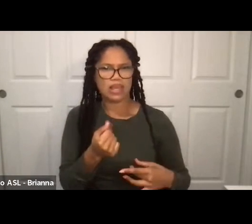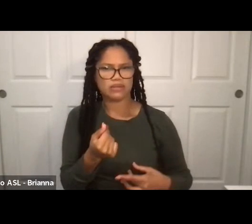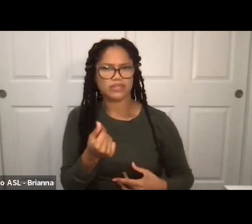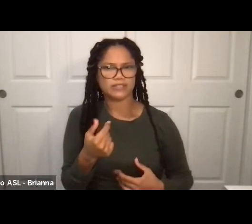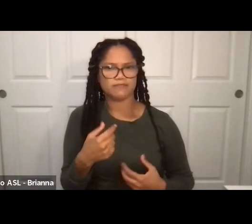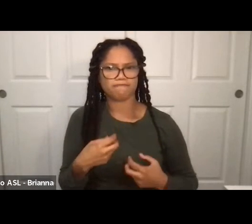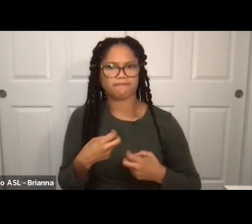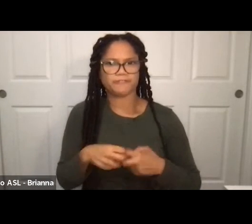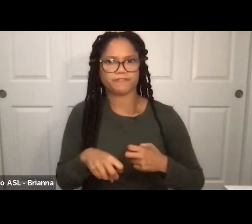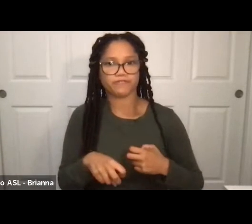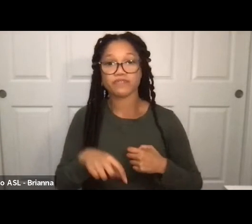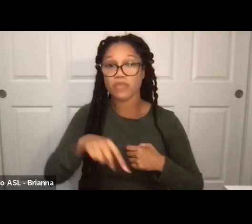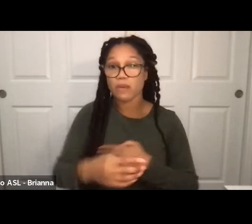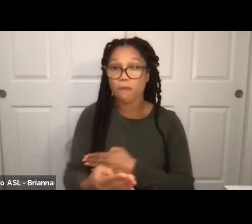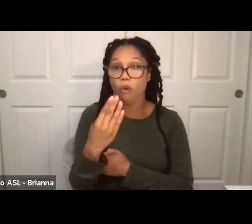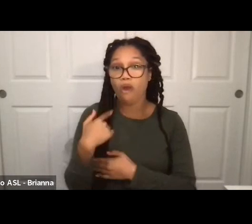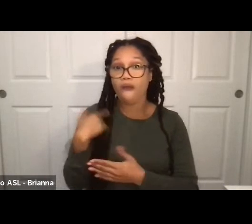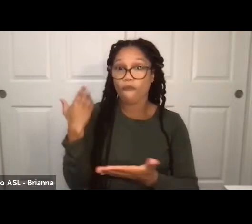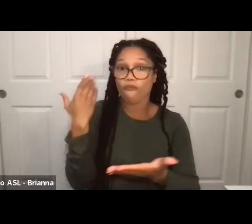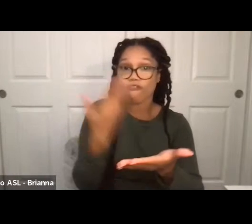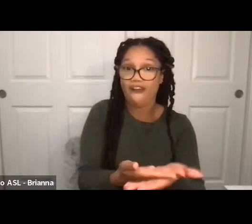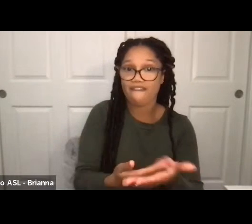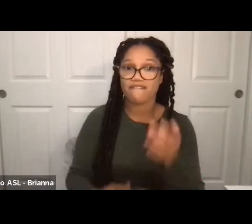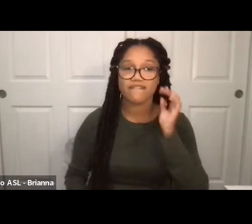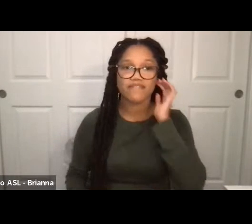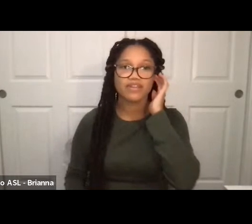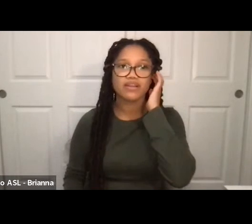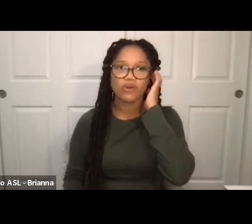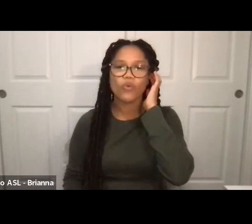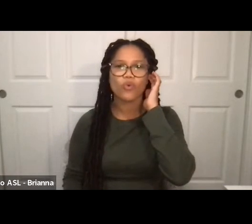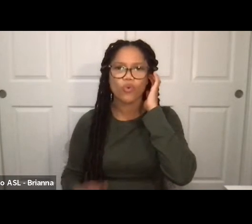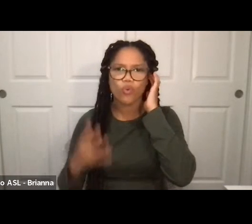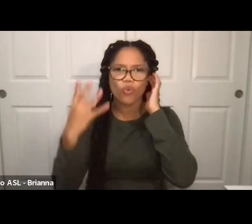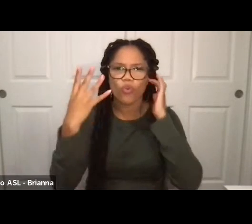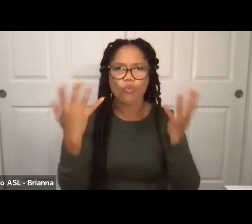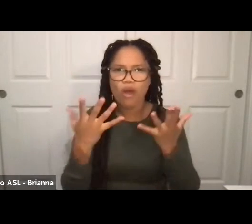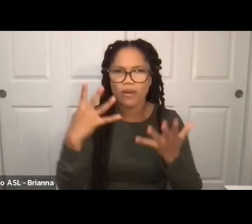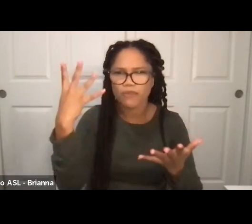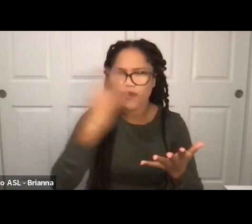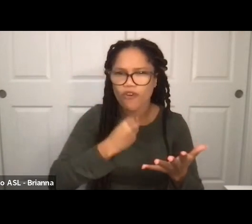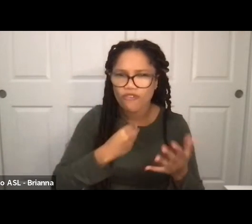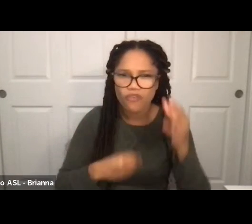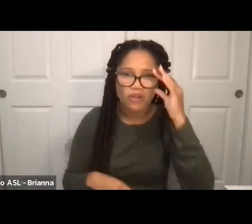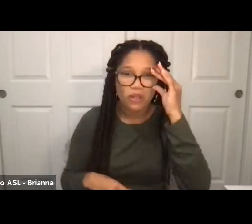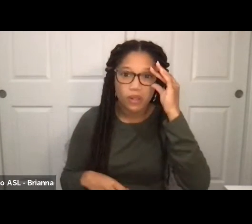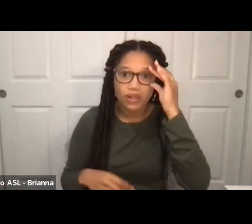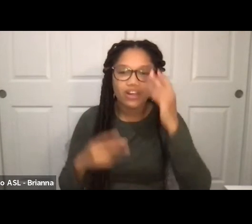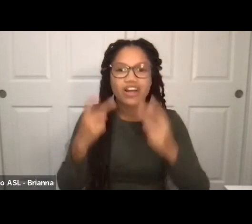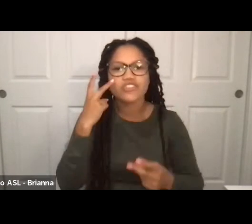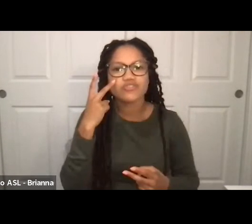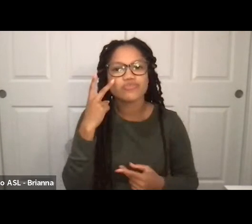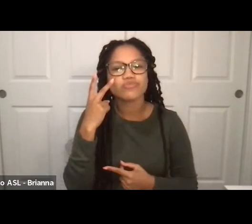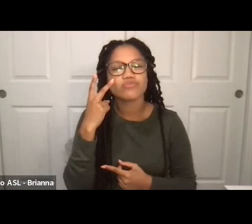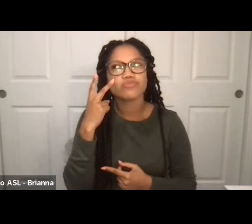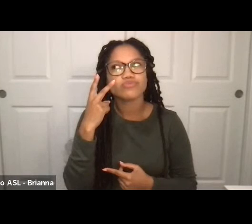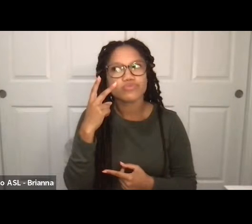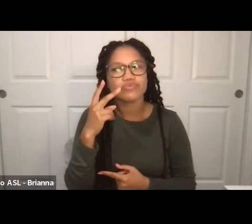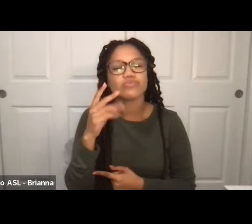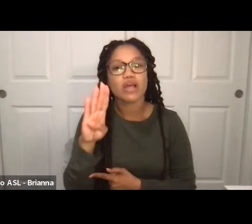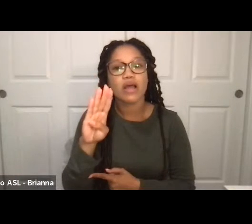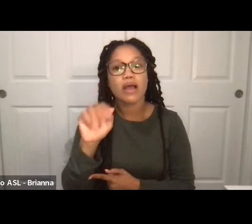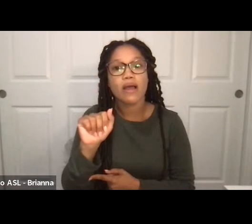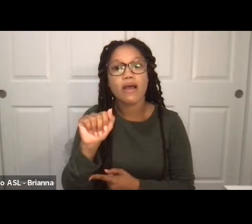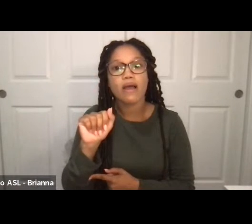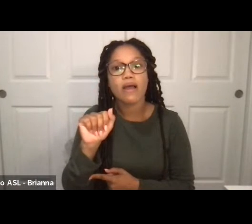this morning when I got there, what was really beautiful is we had a press conference with BAJI, which is